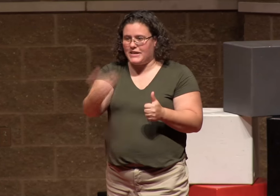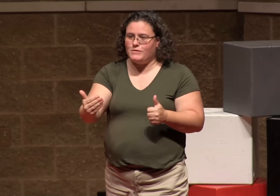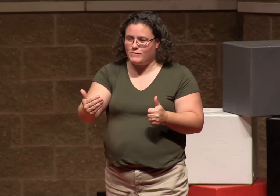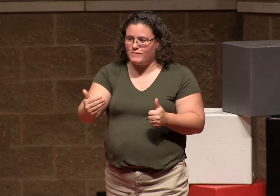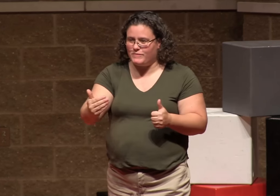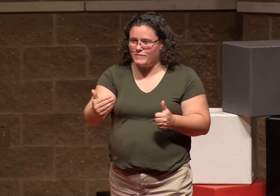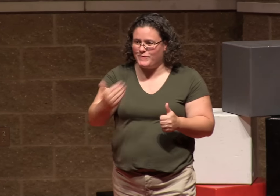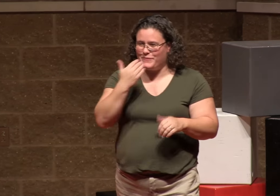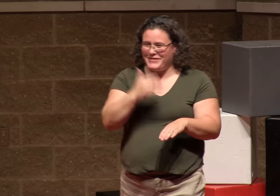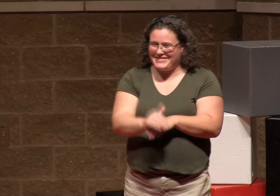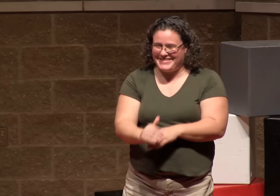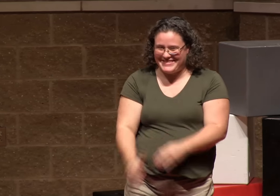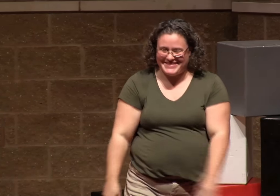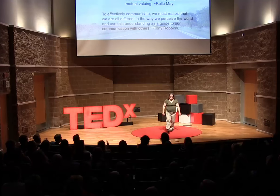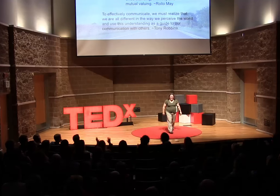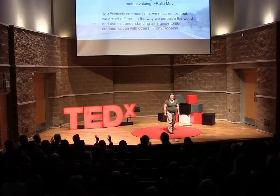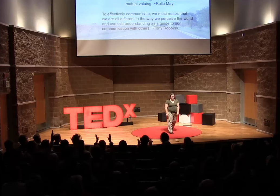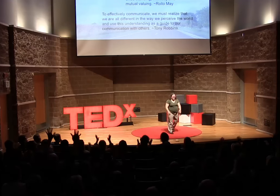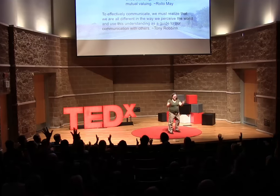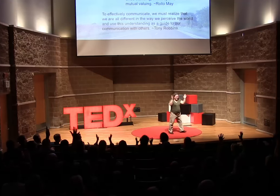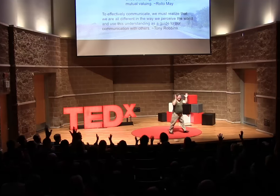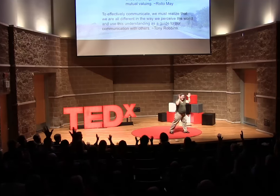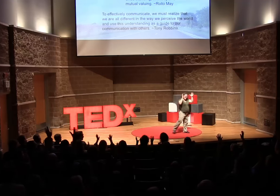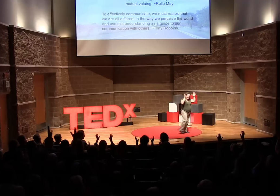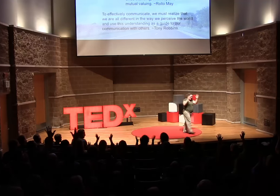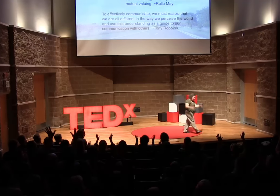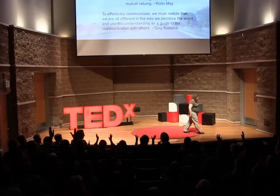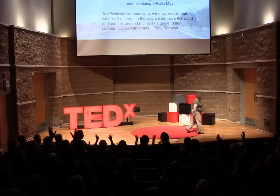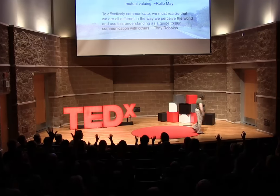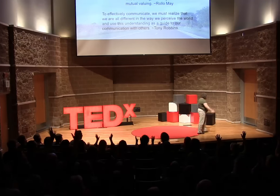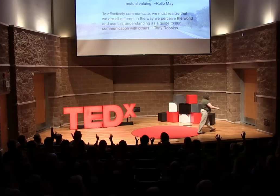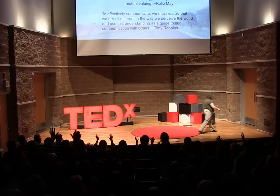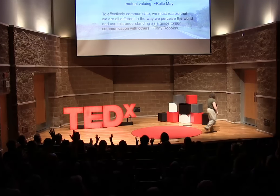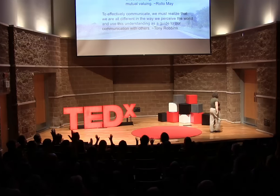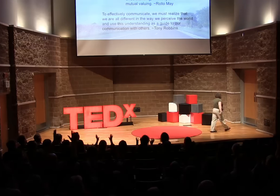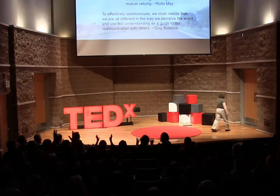Thank you very much. Have a good night. received all and you